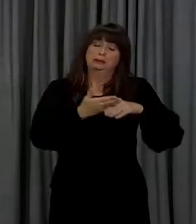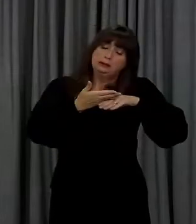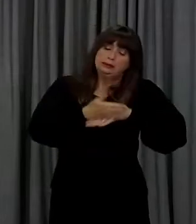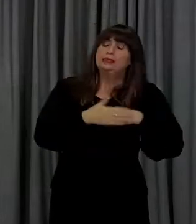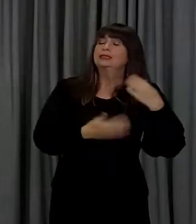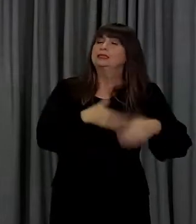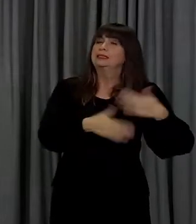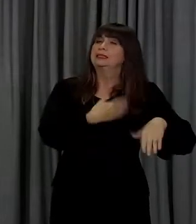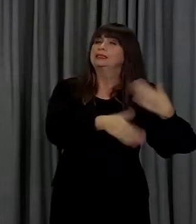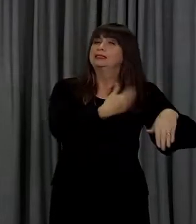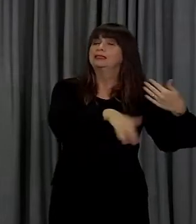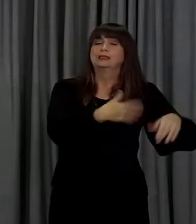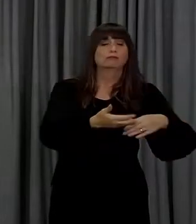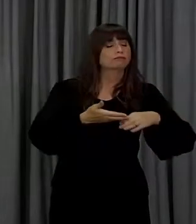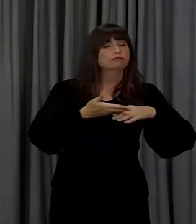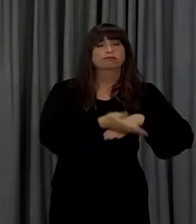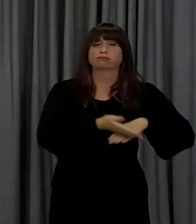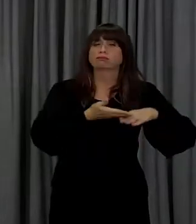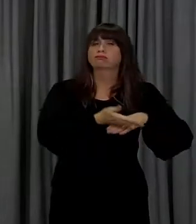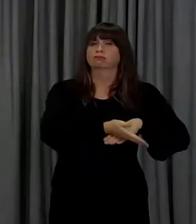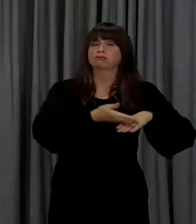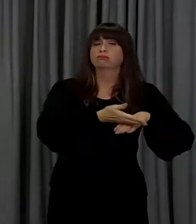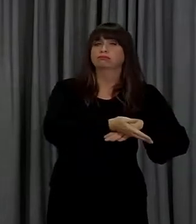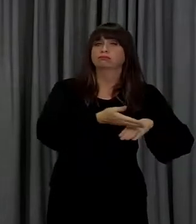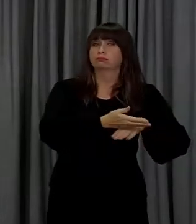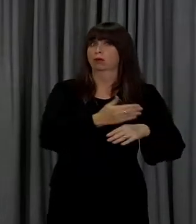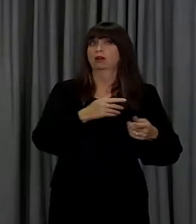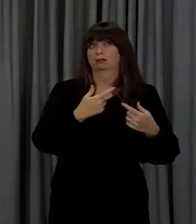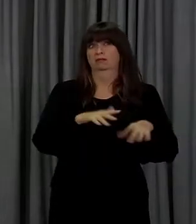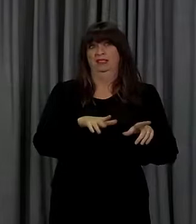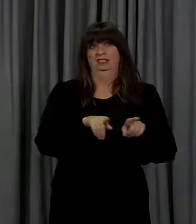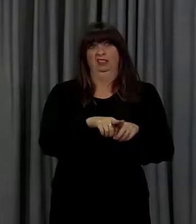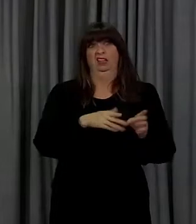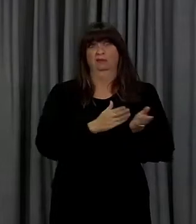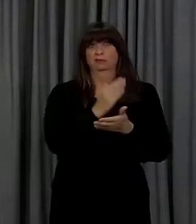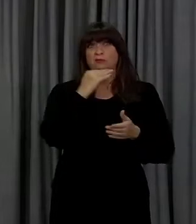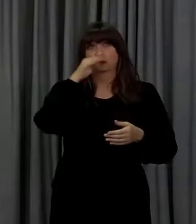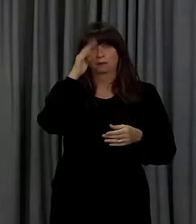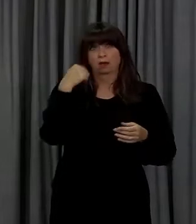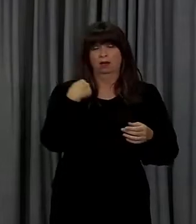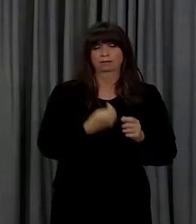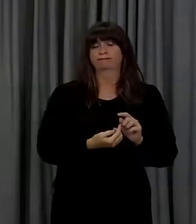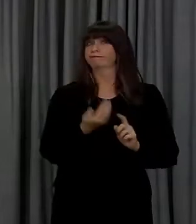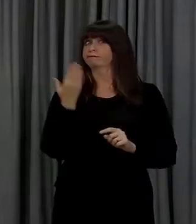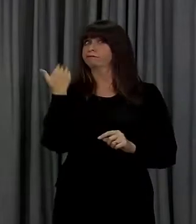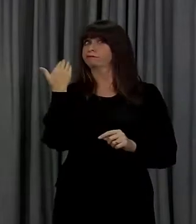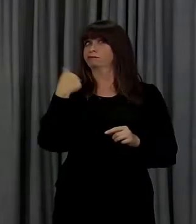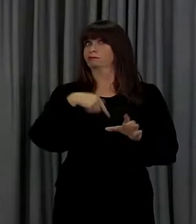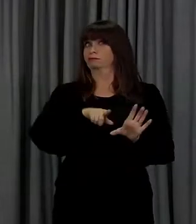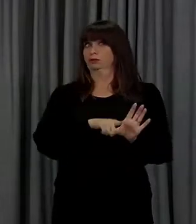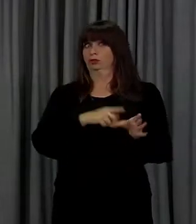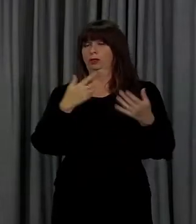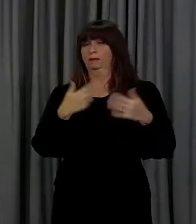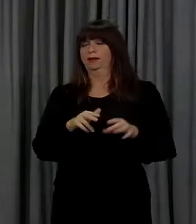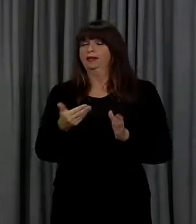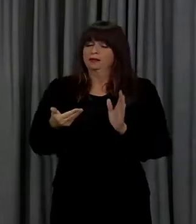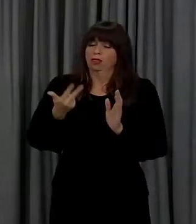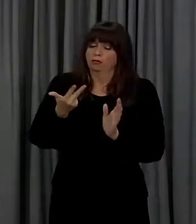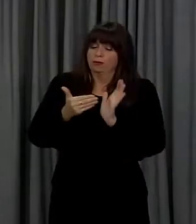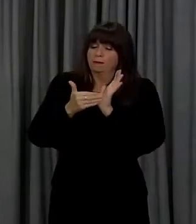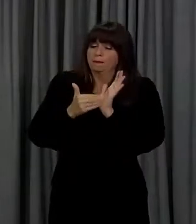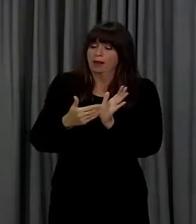not decreased significantly over the summer. Earlier this year, we invested an extra £3